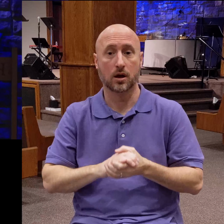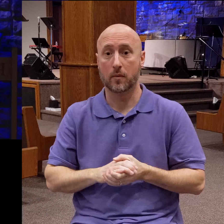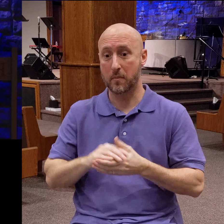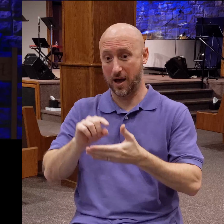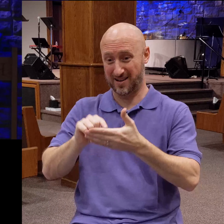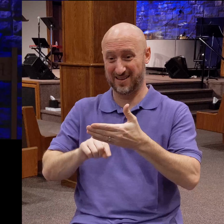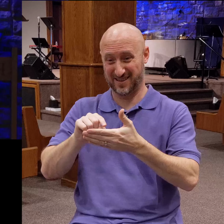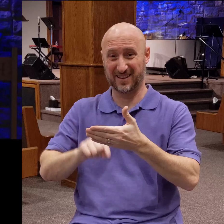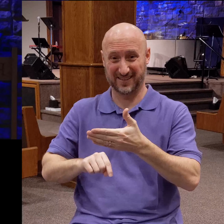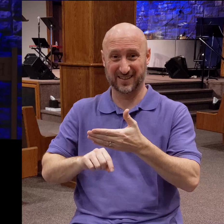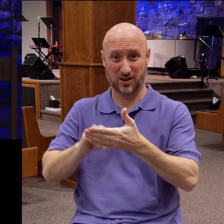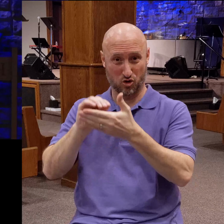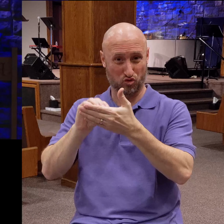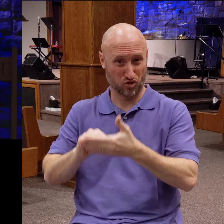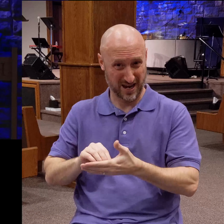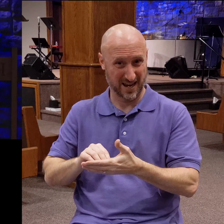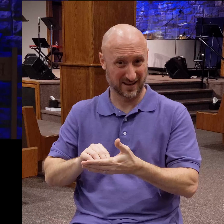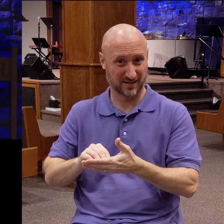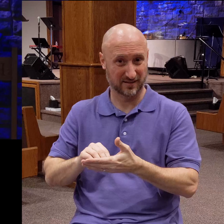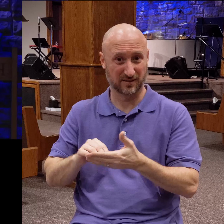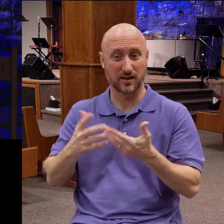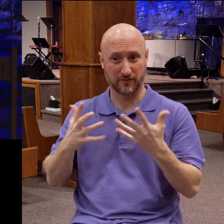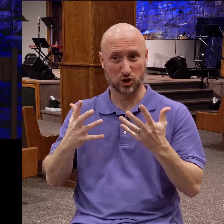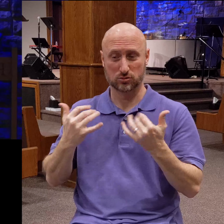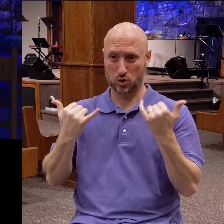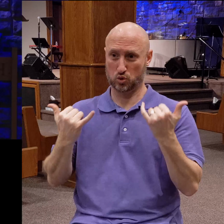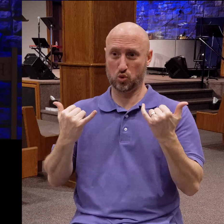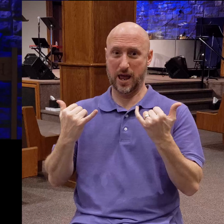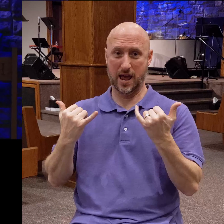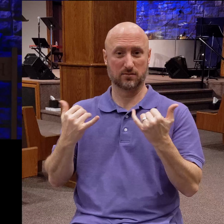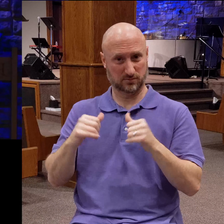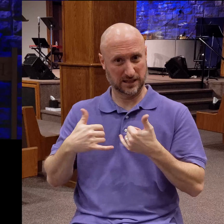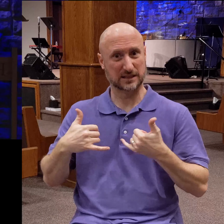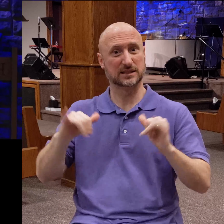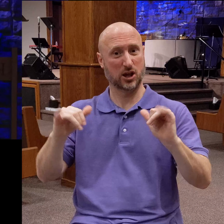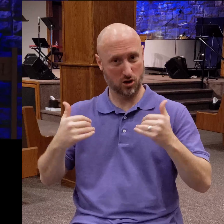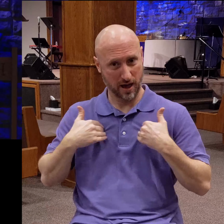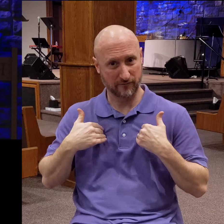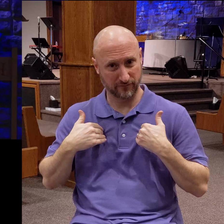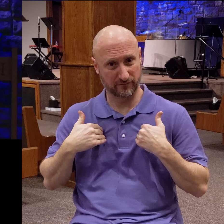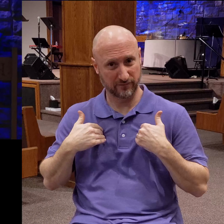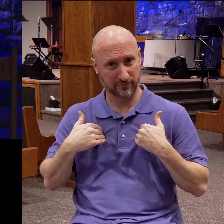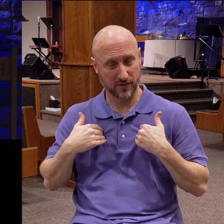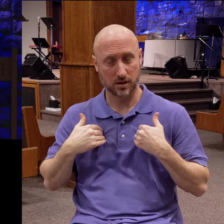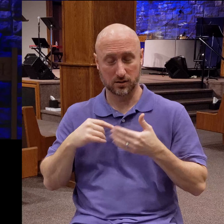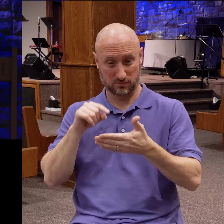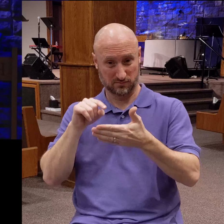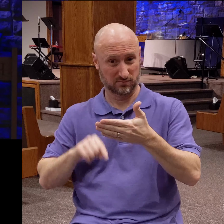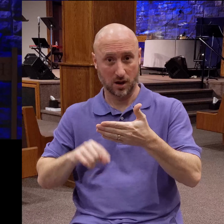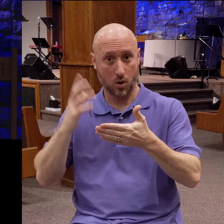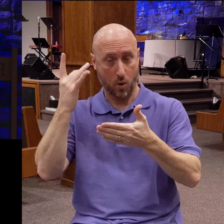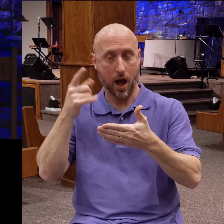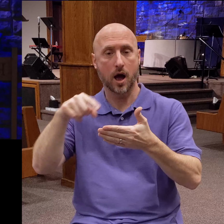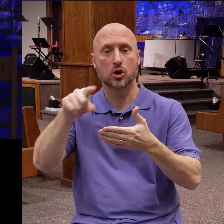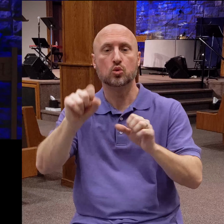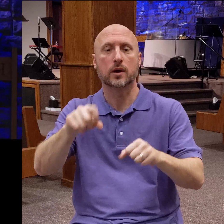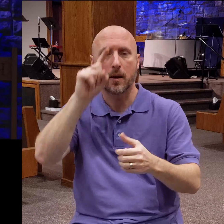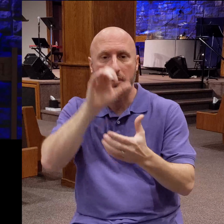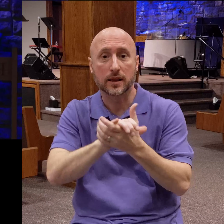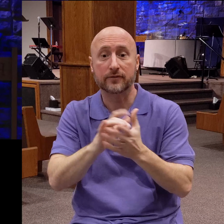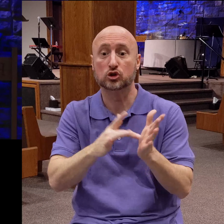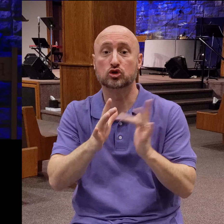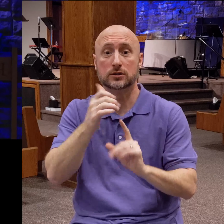things are written and stand written today in our presence. He says that you might believe